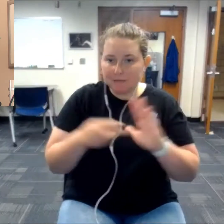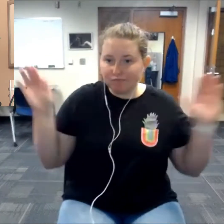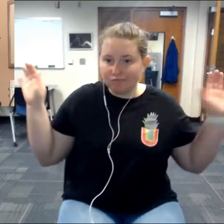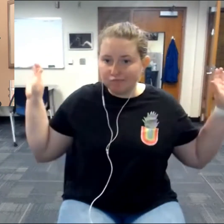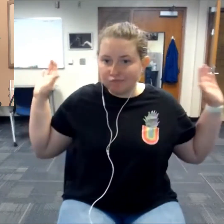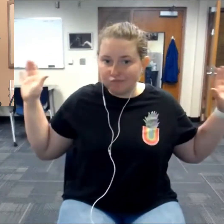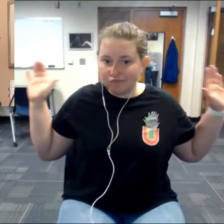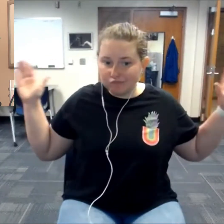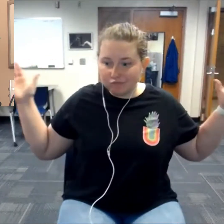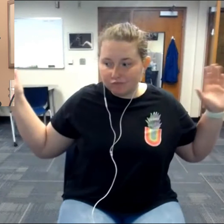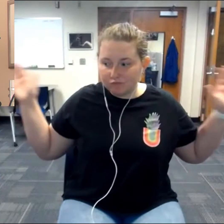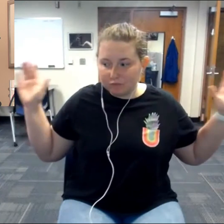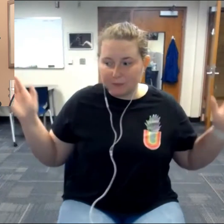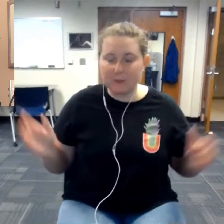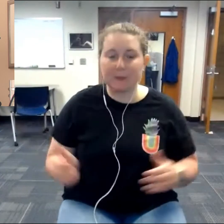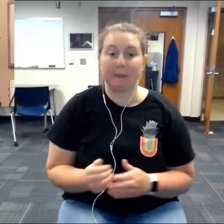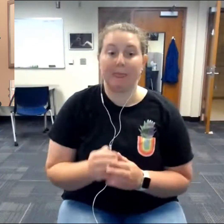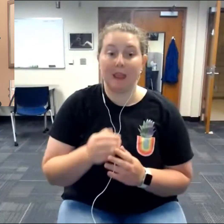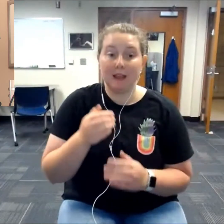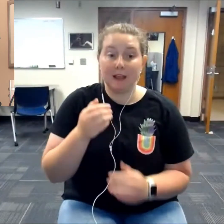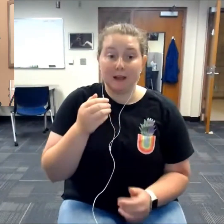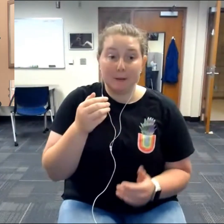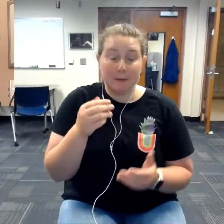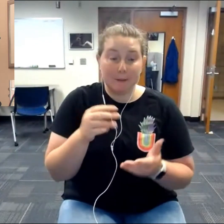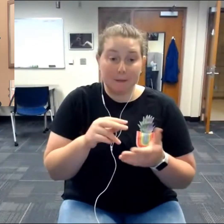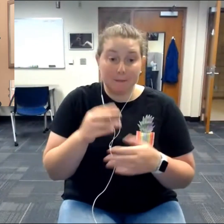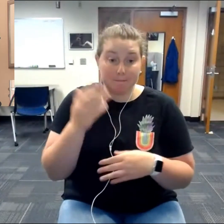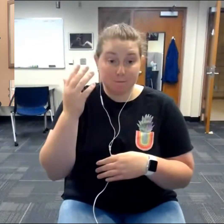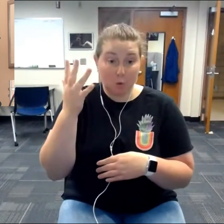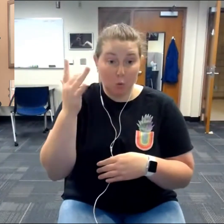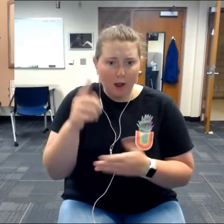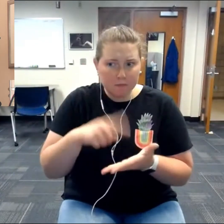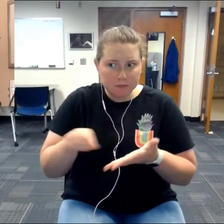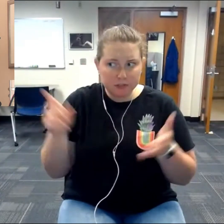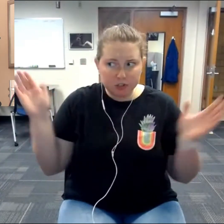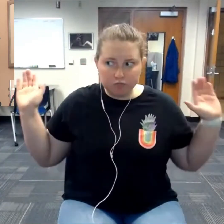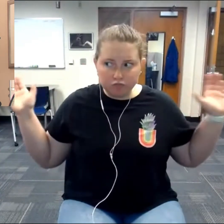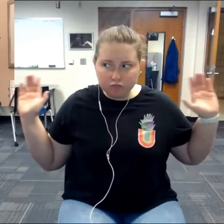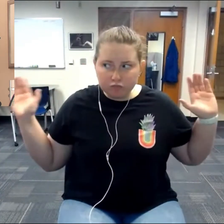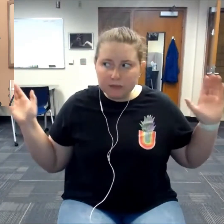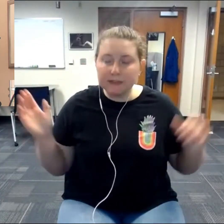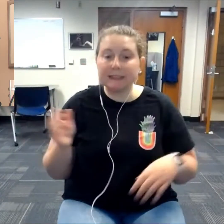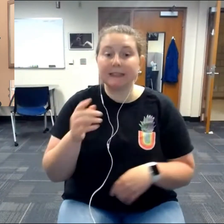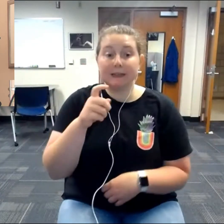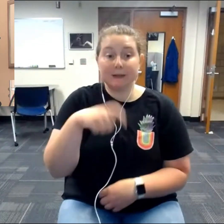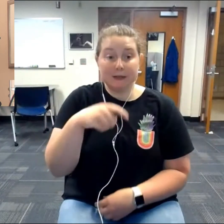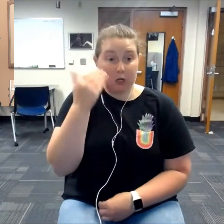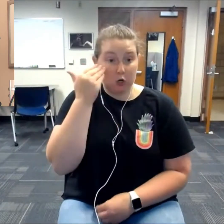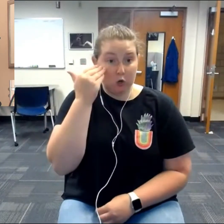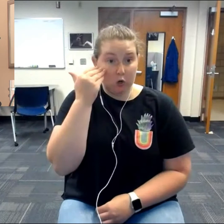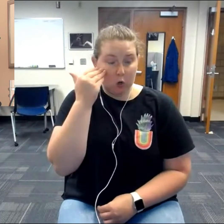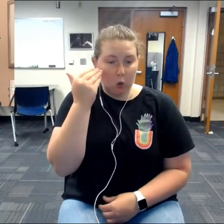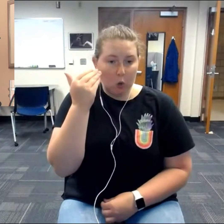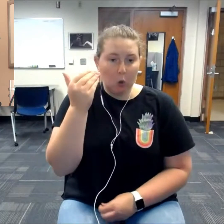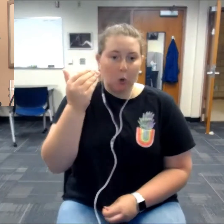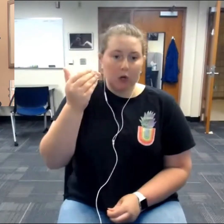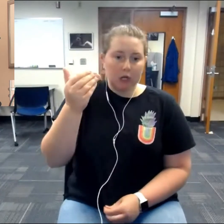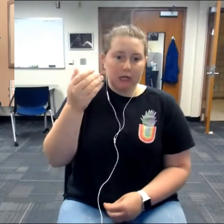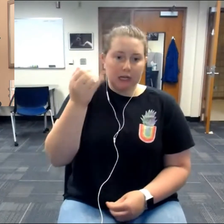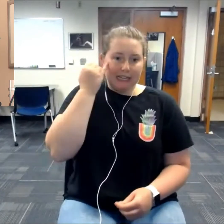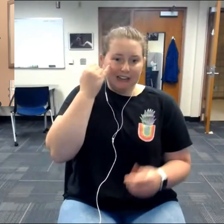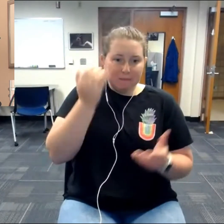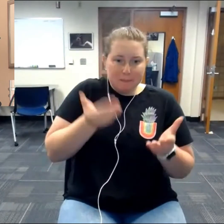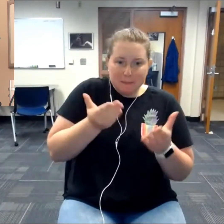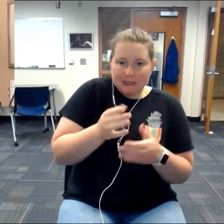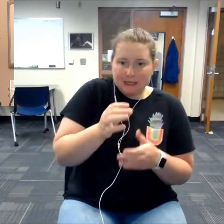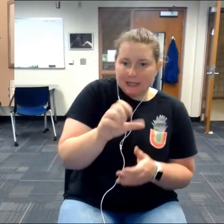transmitted from the eye to the brain, such as cancers, tumors, mini strokes. We have detected many patients with those